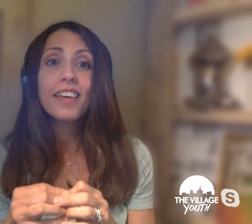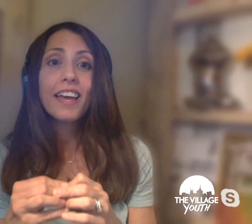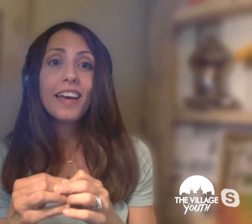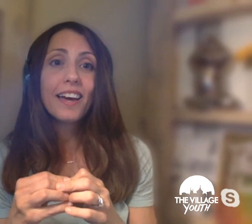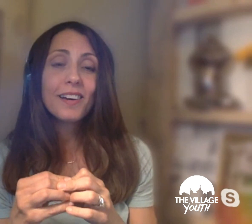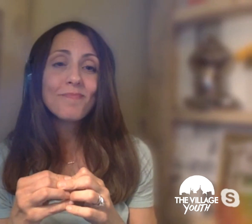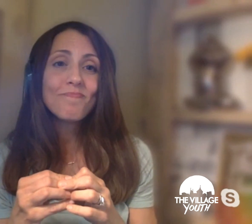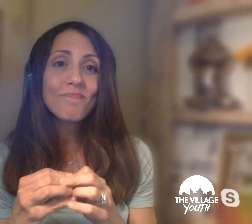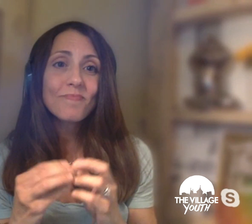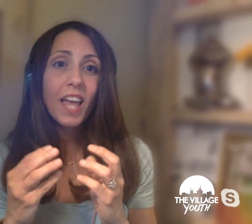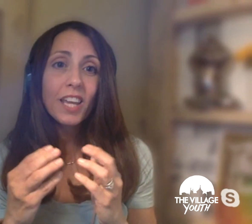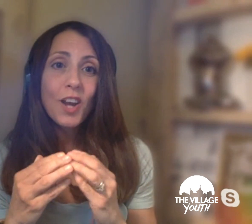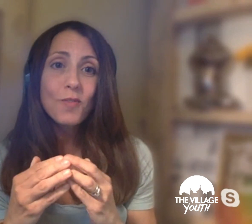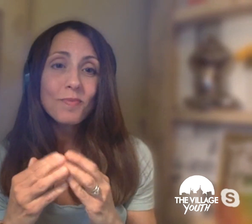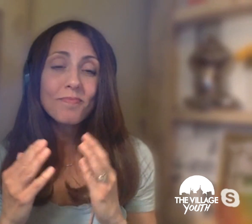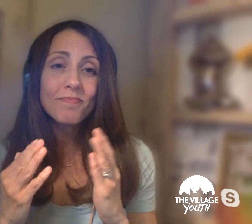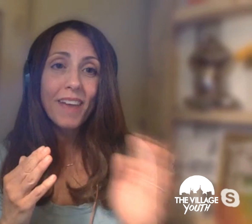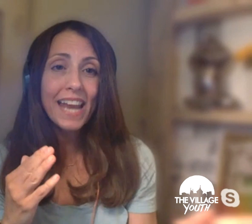with,